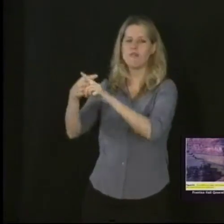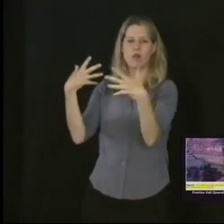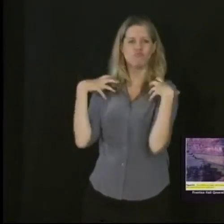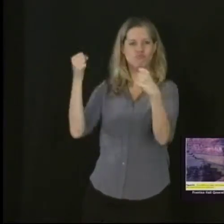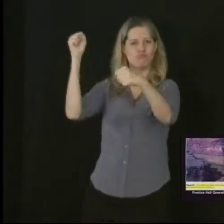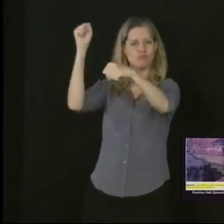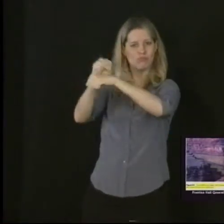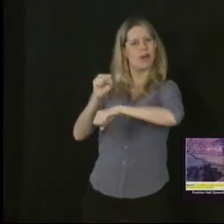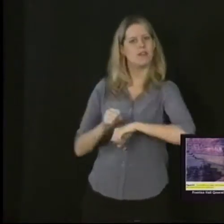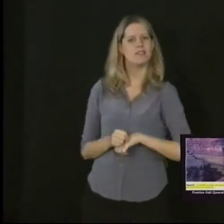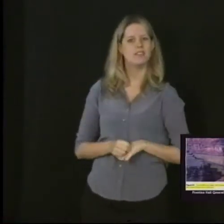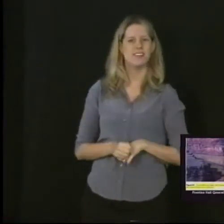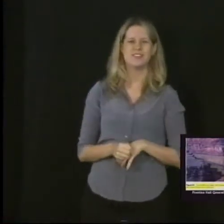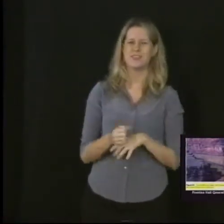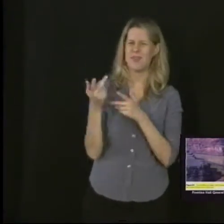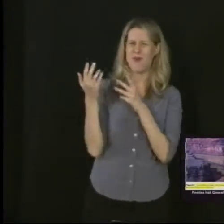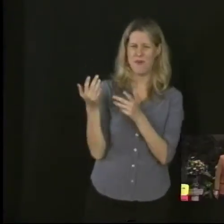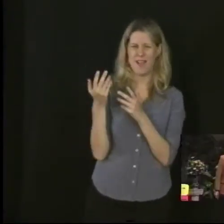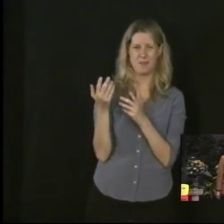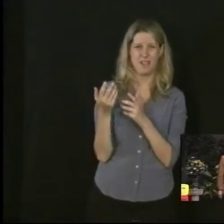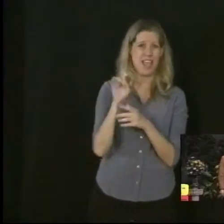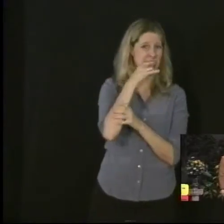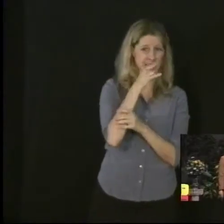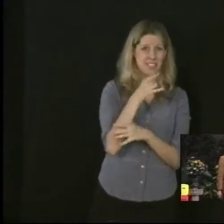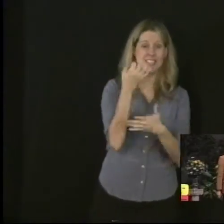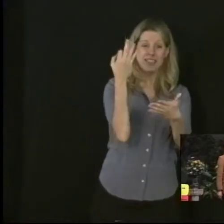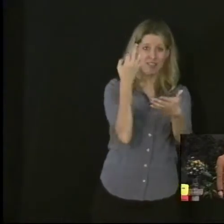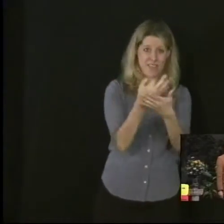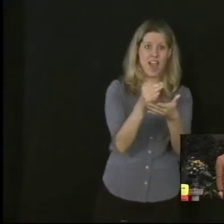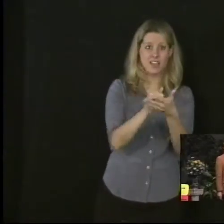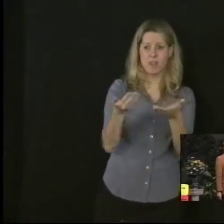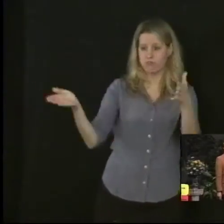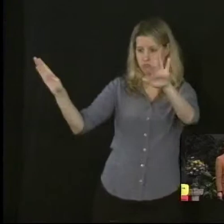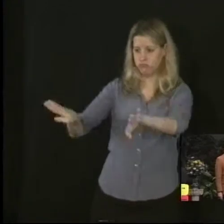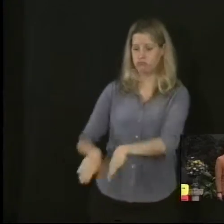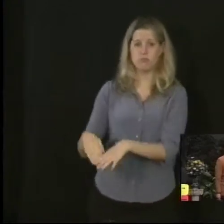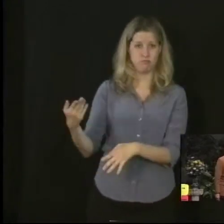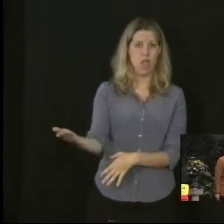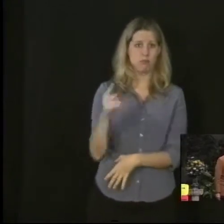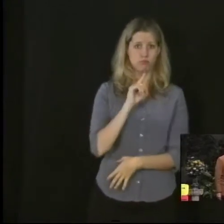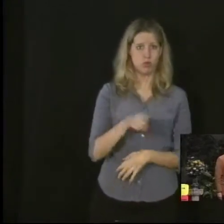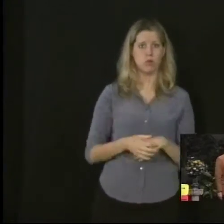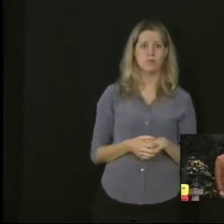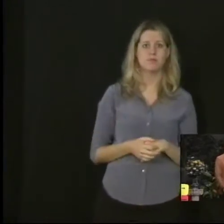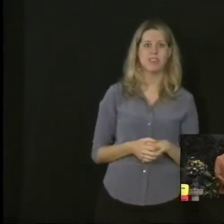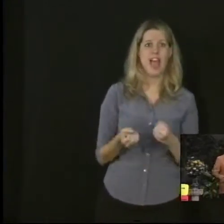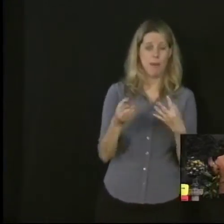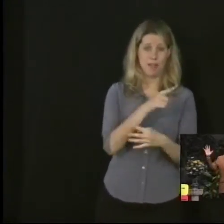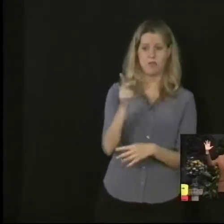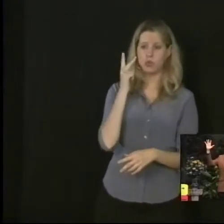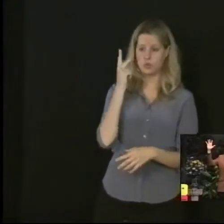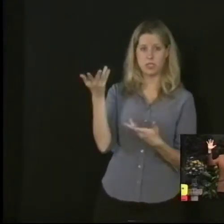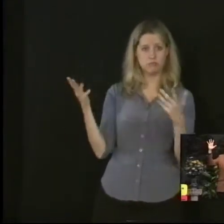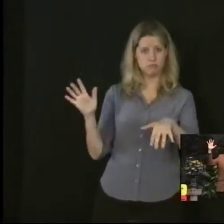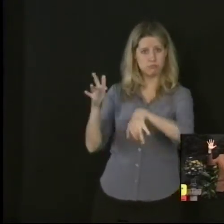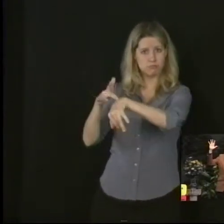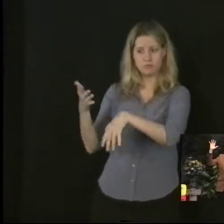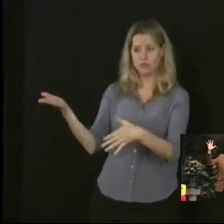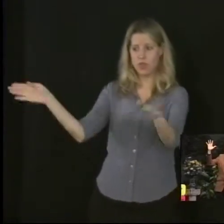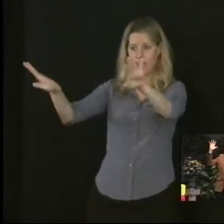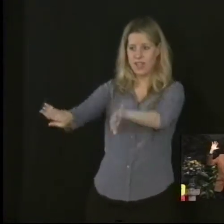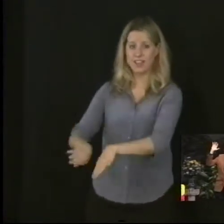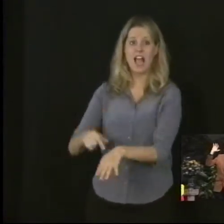Now just slow down a minute. Kids, it is a fact Grand Canyon exists. How many have been to Grand Canyon?